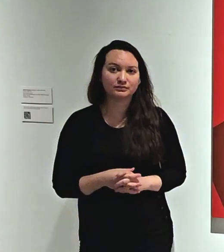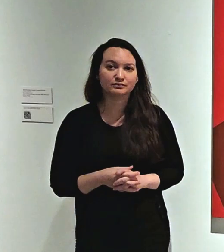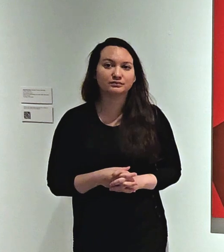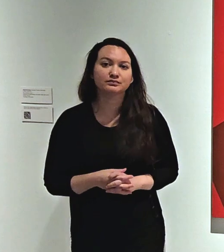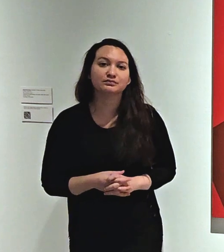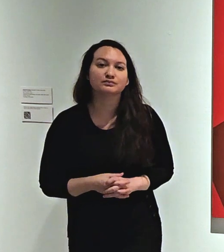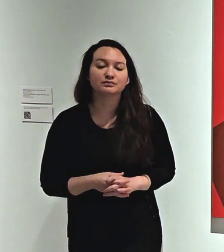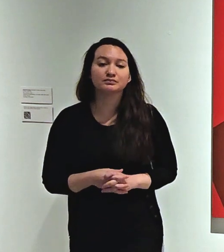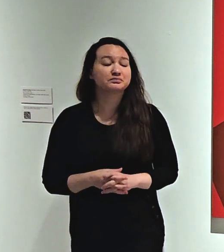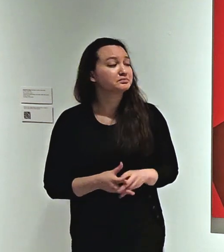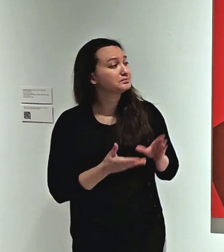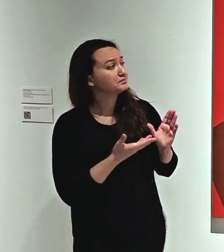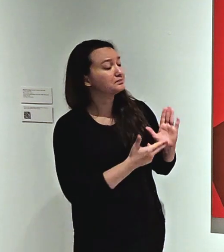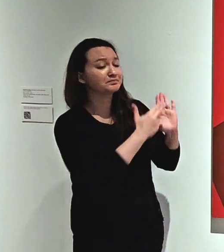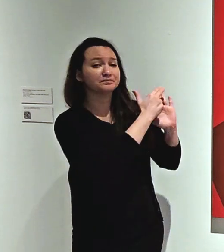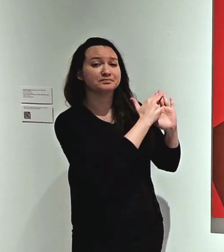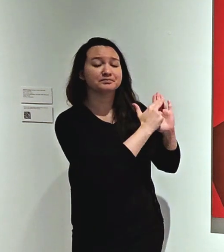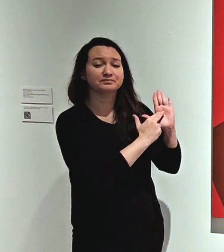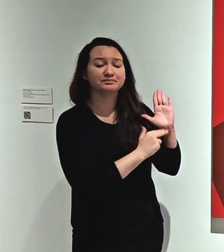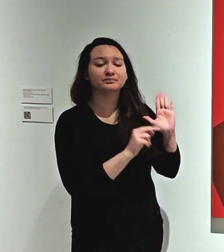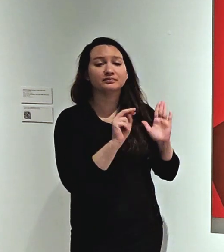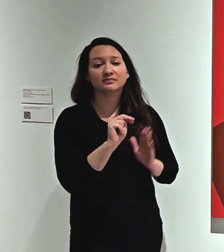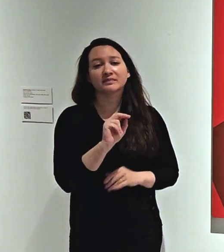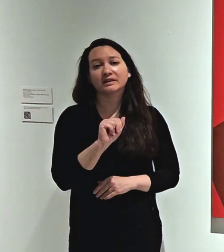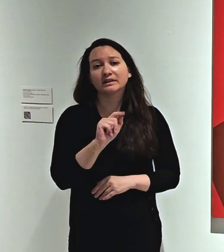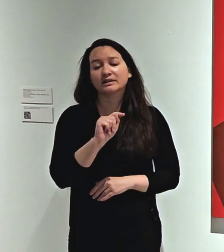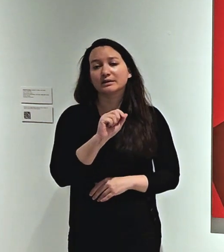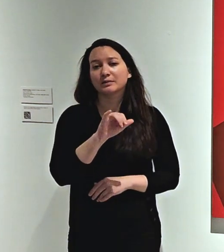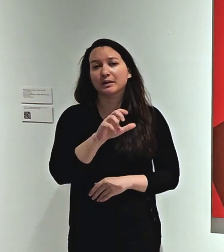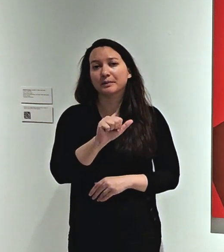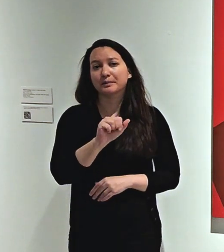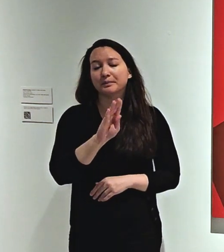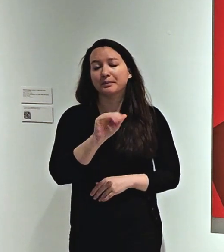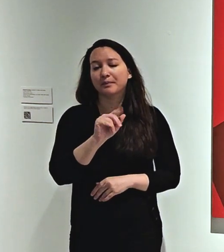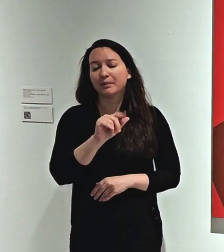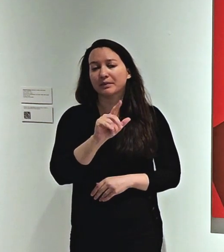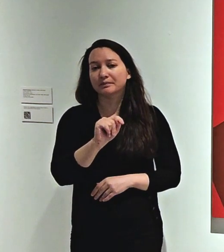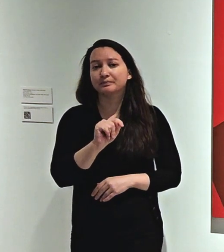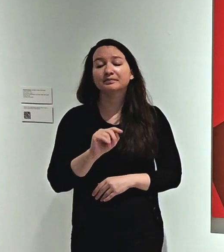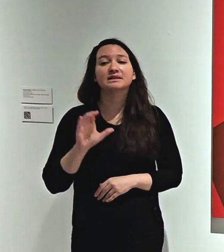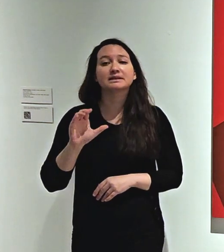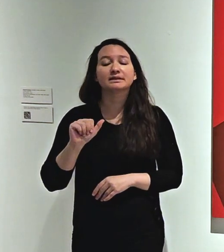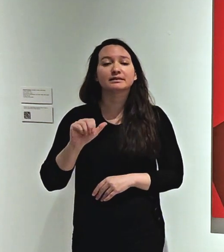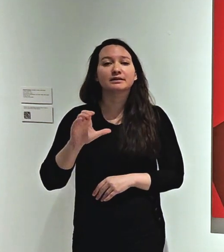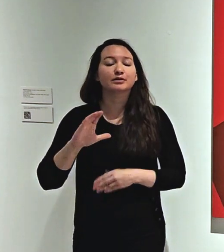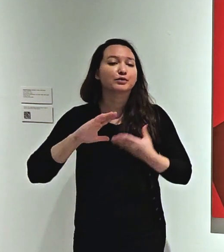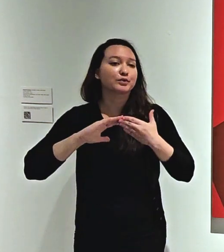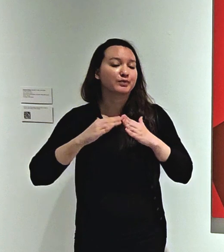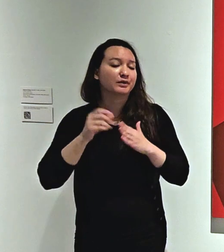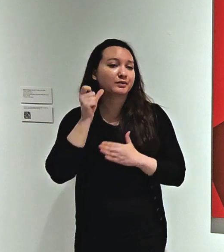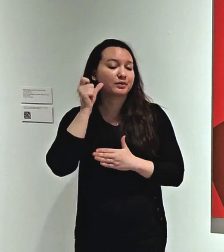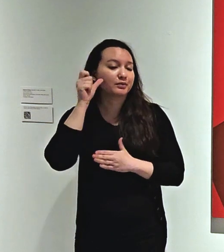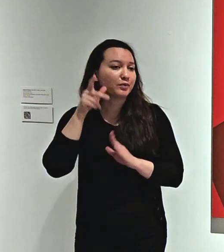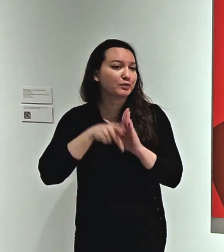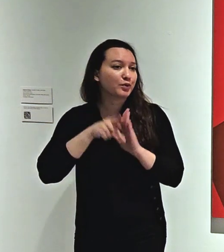The first work we're going to talk about today is a painting by Nitea Babbitt, our community and adult programs